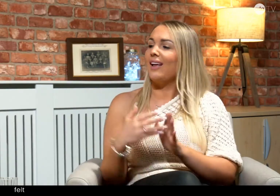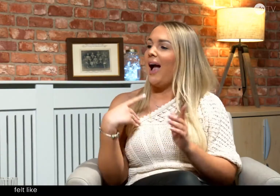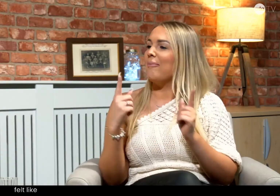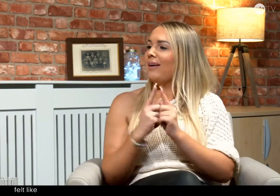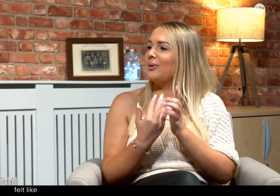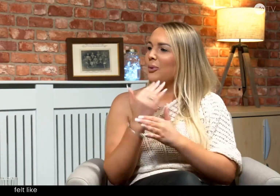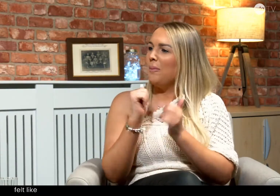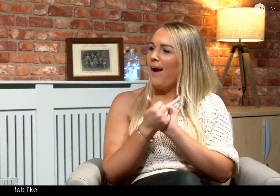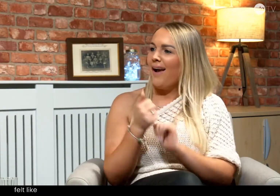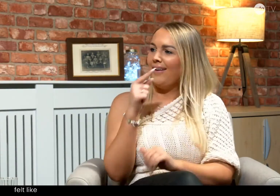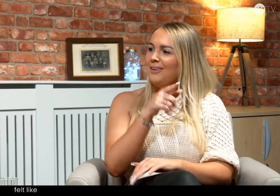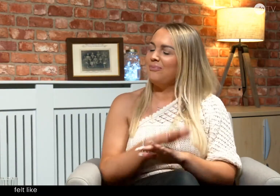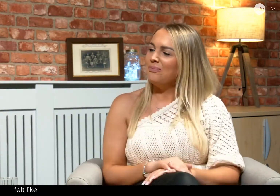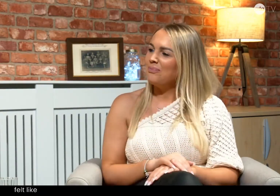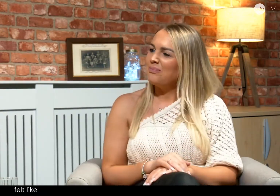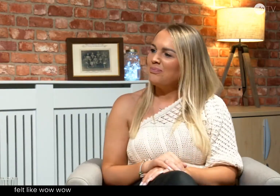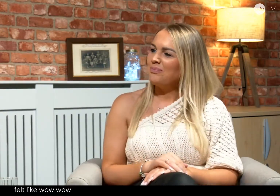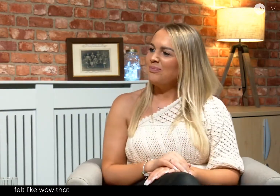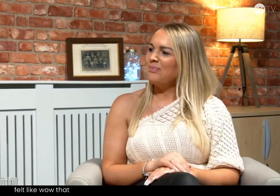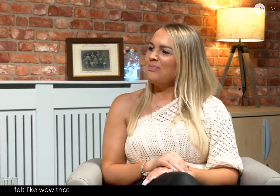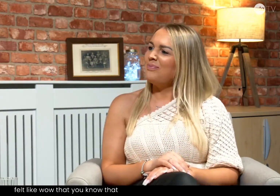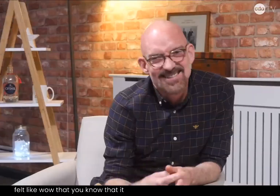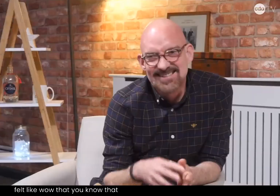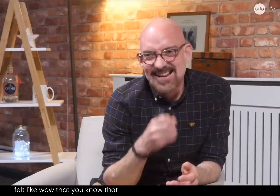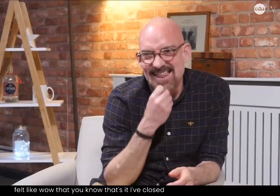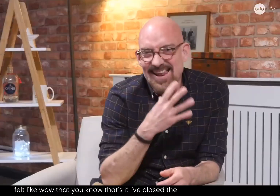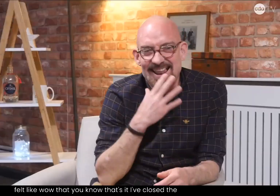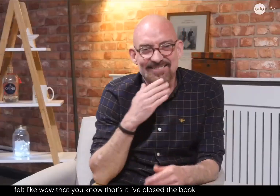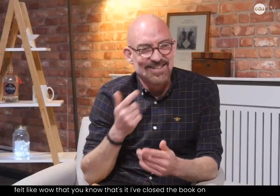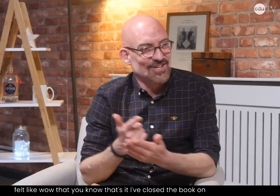wow, that, you know, that's it. I've closed the book on that. It was very literal for me.